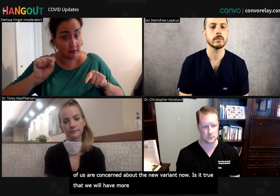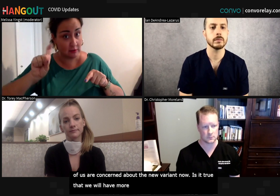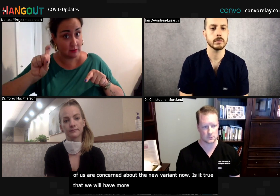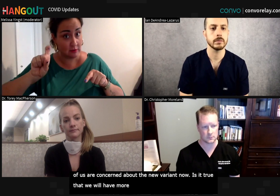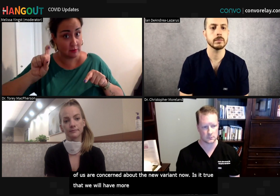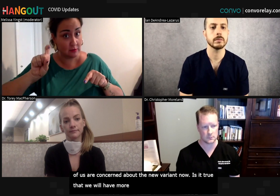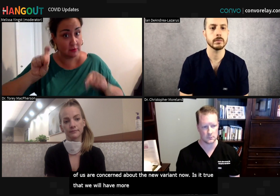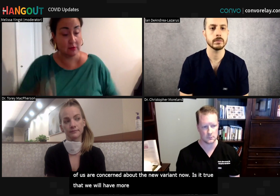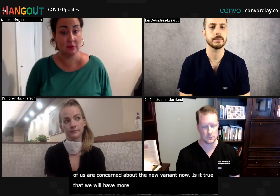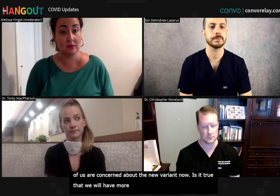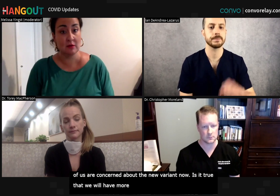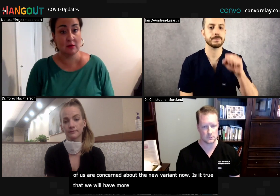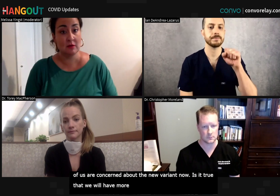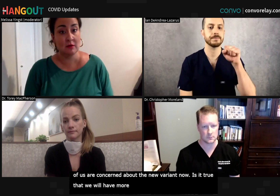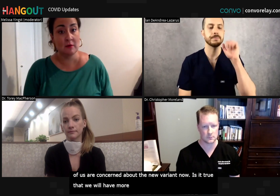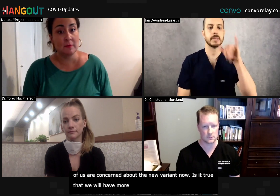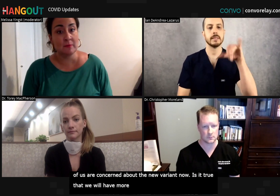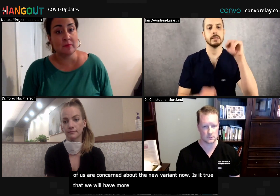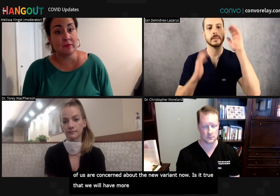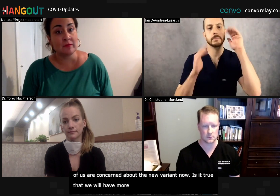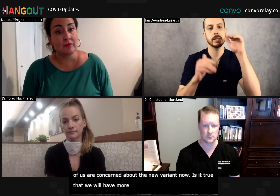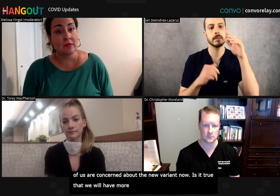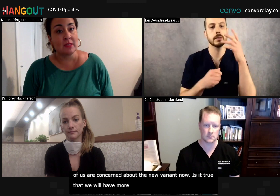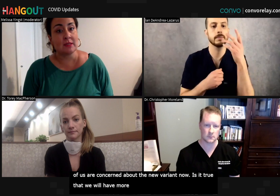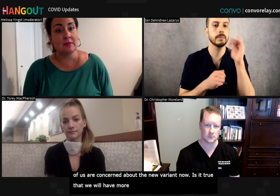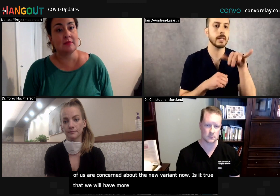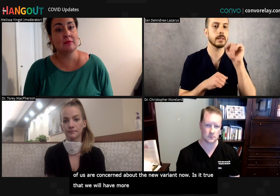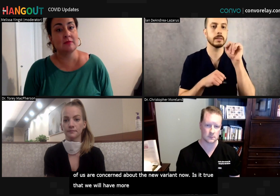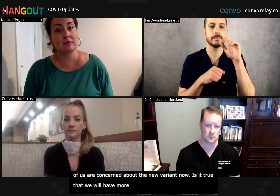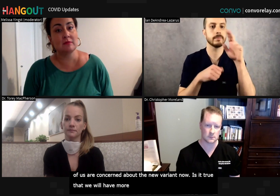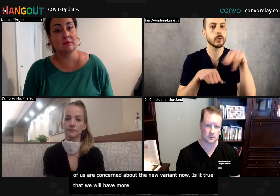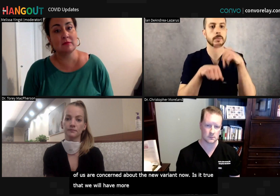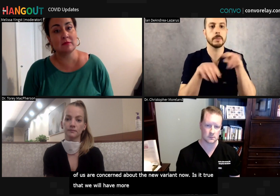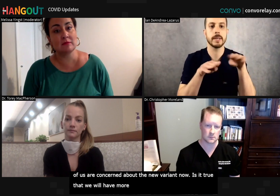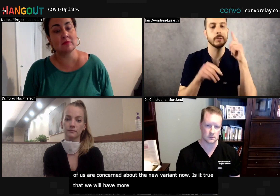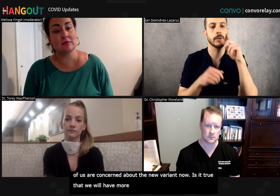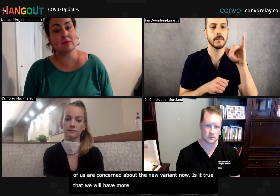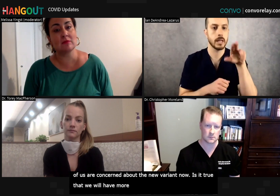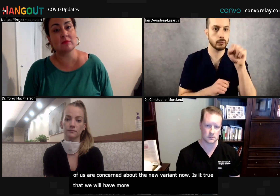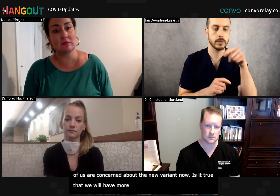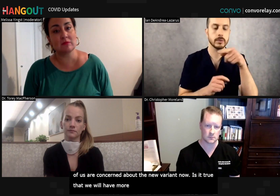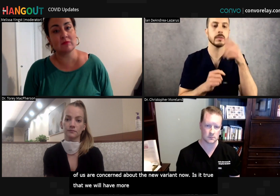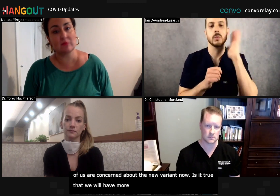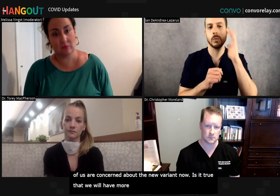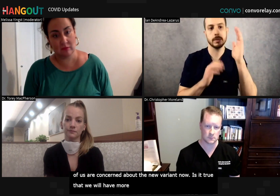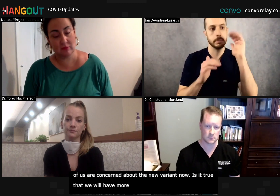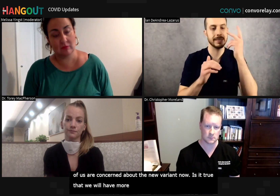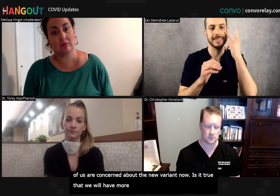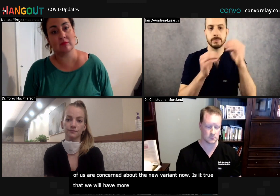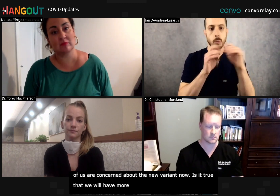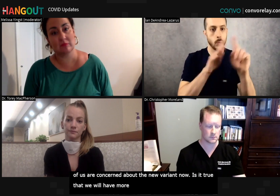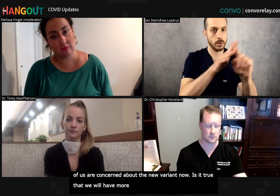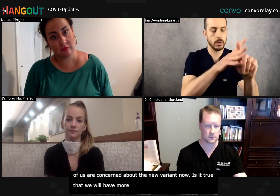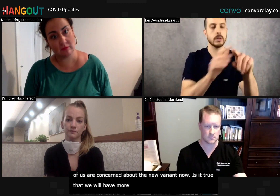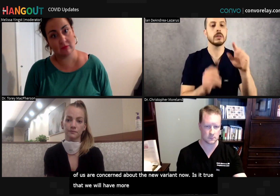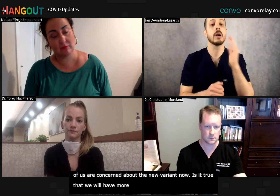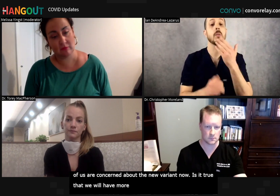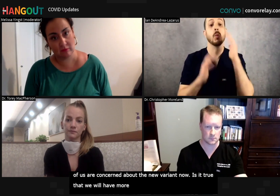a different kind after the mu and a different kind after that? Well, that is expected, again, because that's normal behavior for a virus. So we will